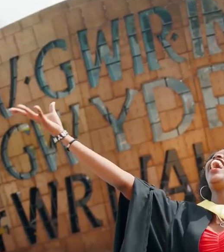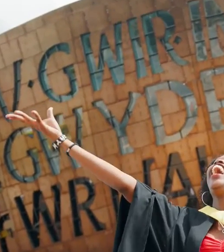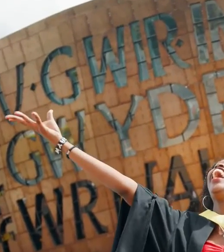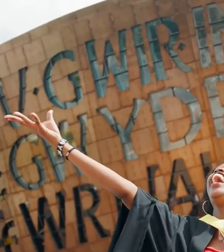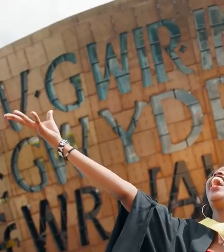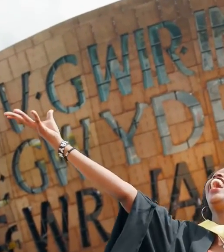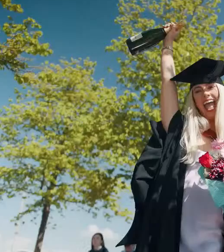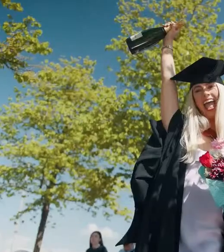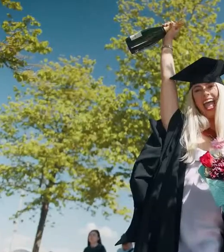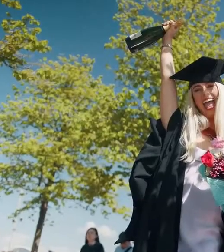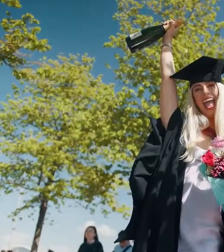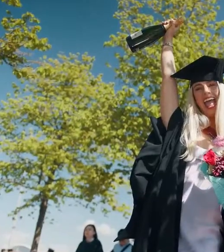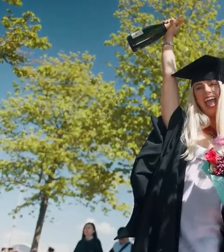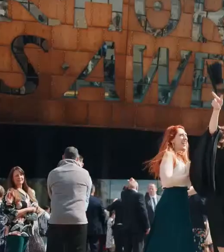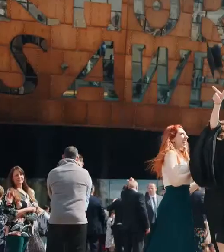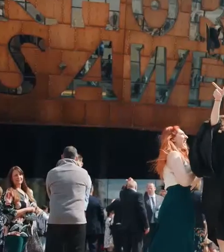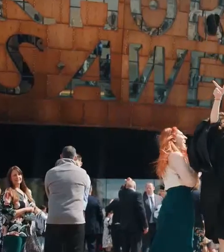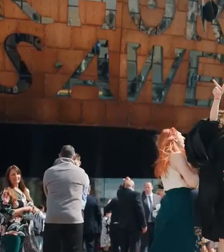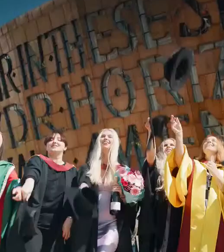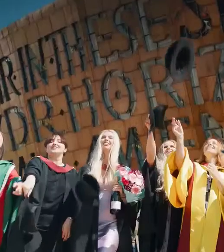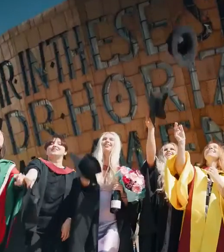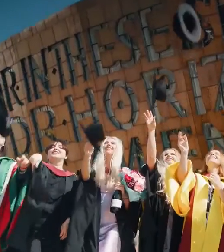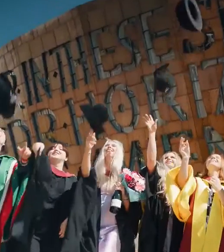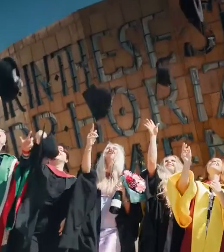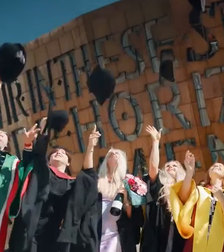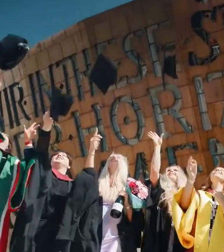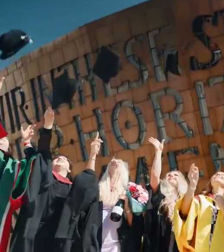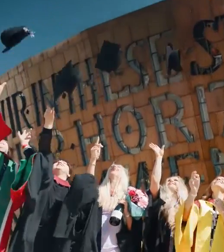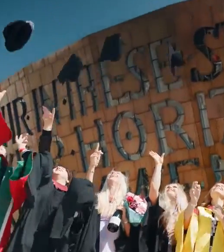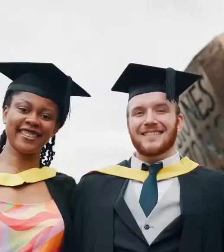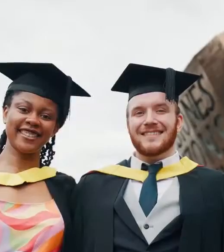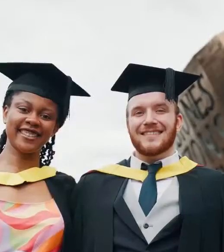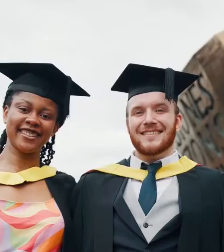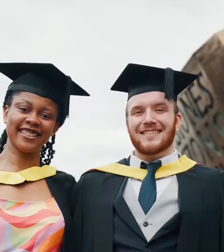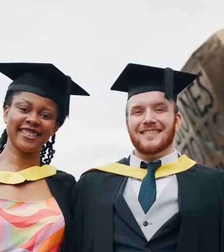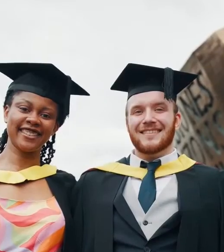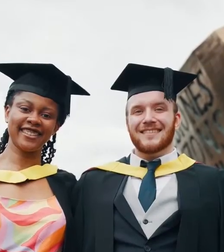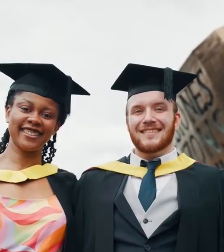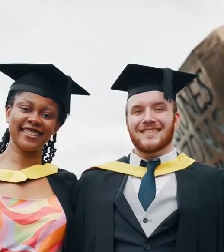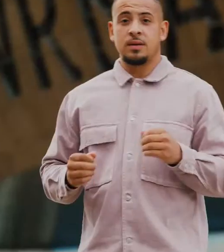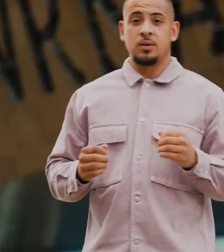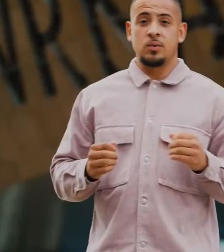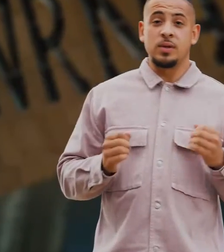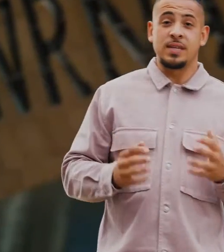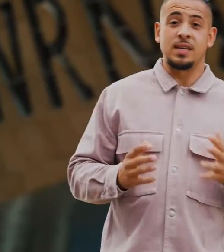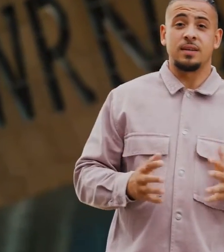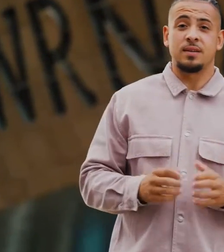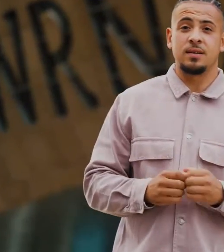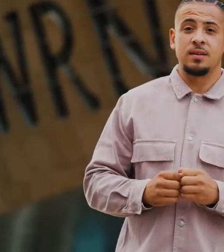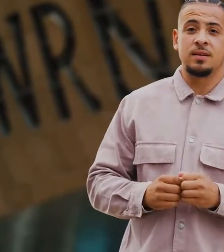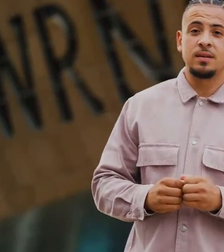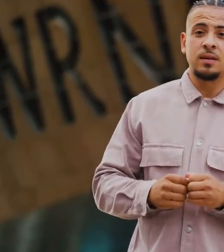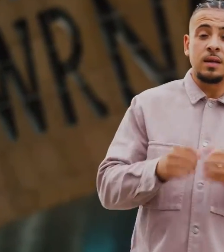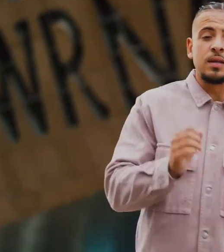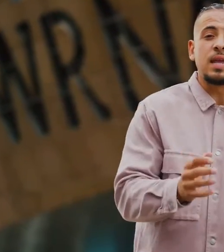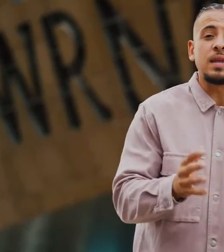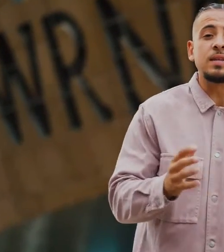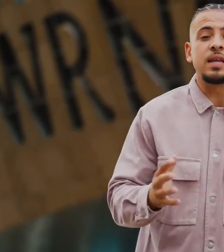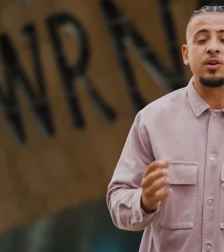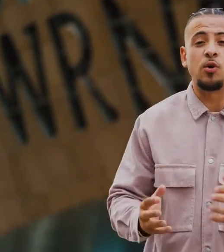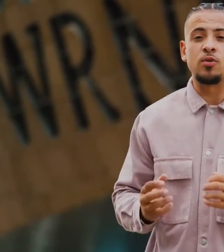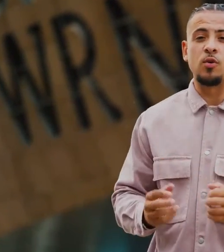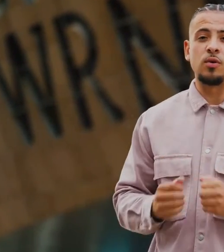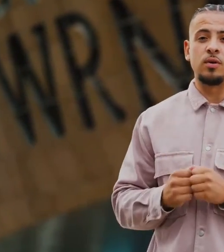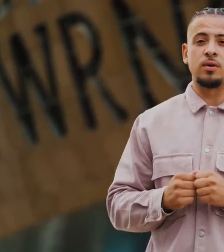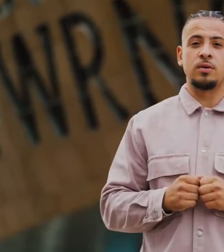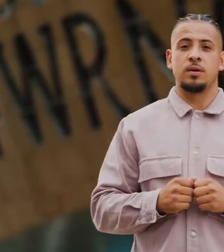life, reaching higher heights, so keep growing. You are in control of where you're going. We did it.